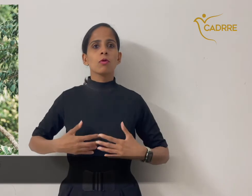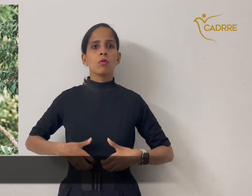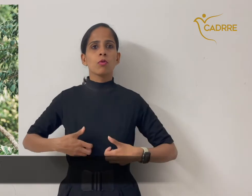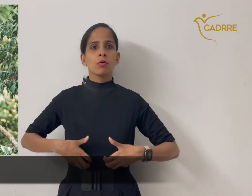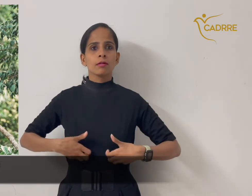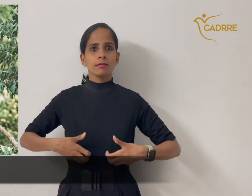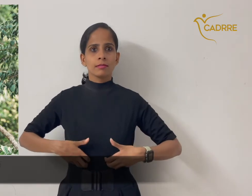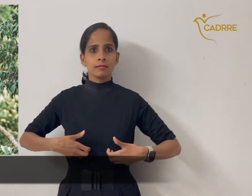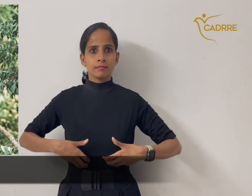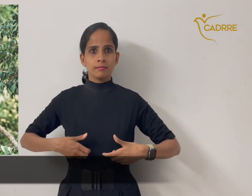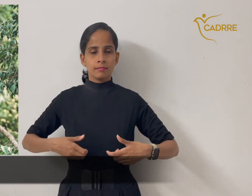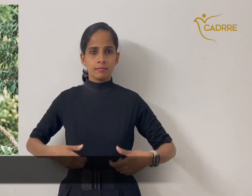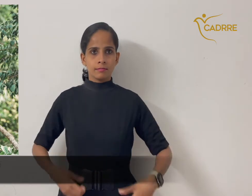Chimpanzee.